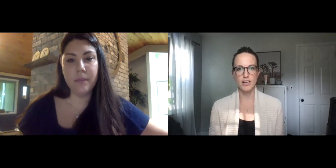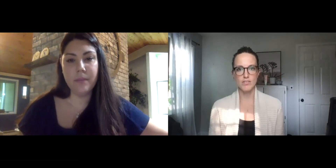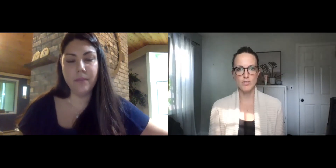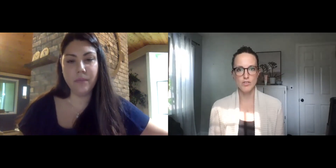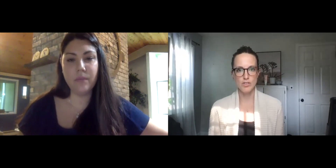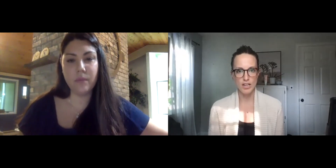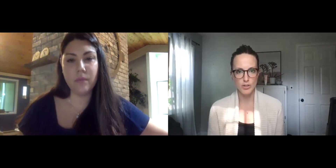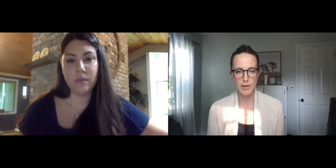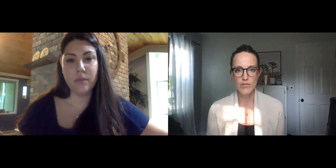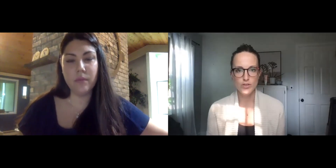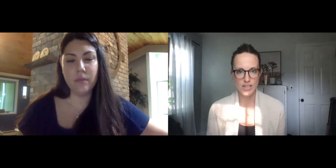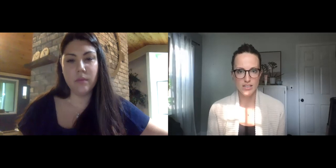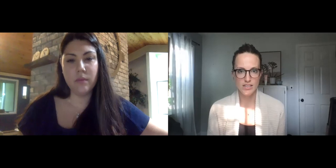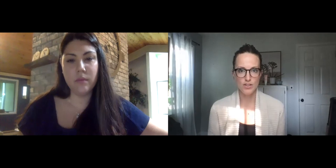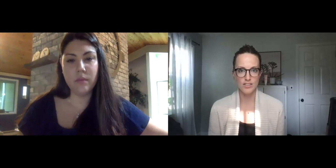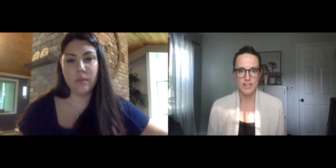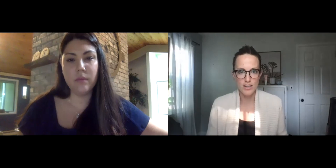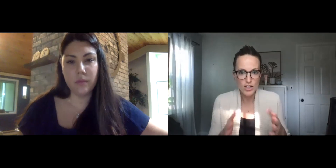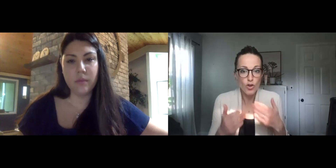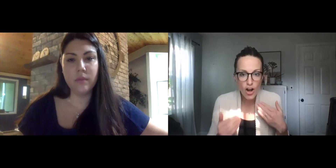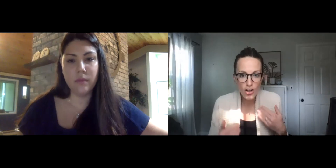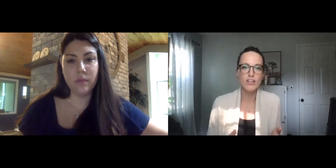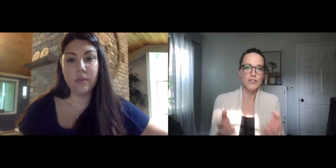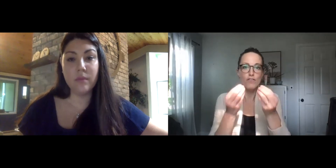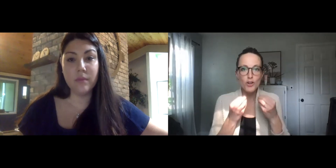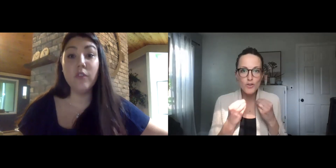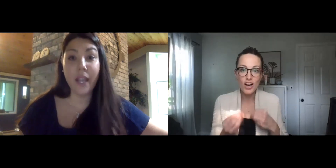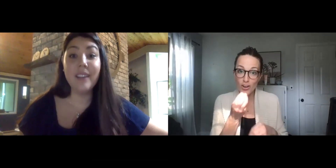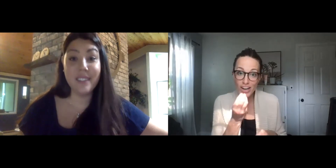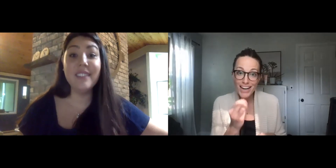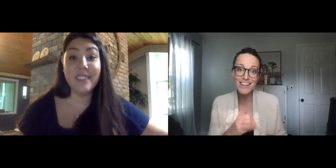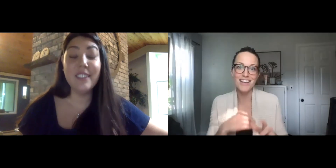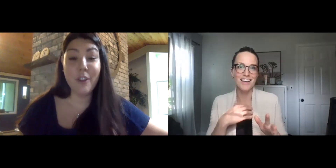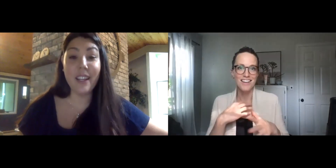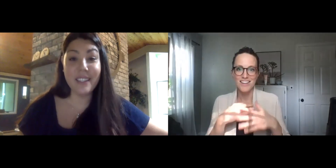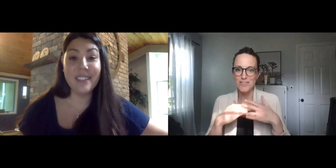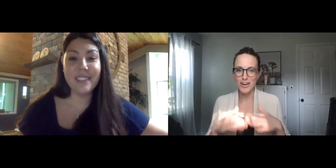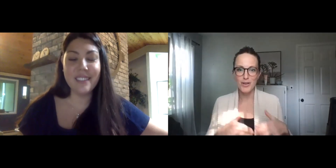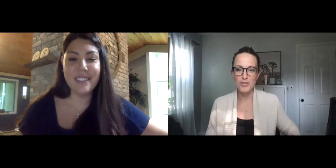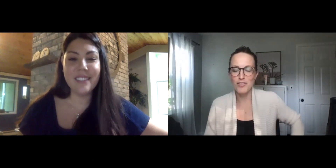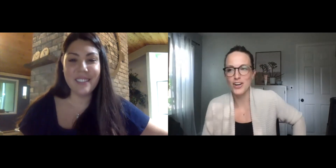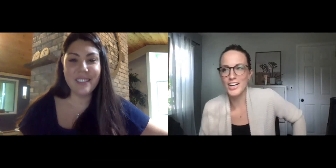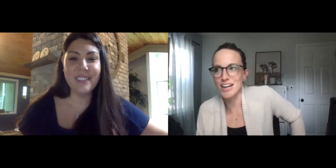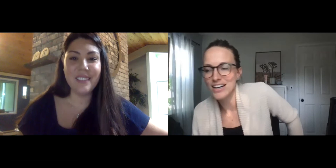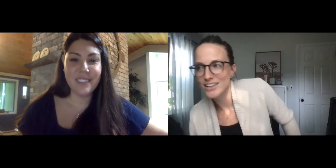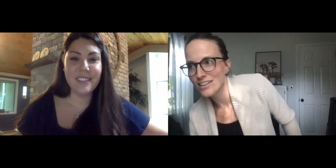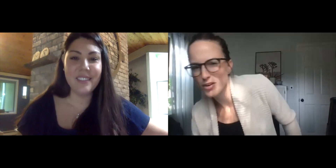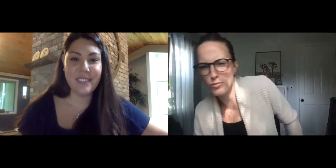not going to talk to your baby in full sentences. You're going to say, crawl, food, hungry, like very,